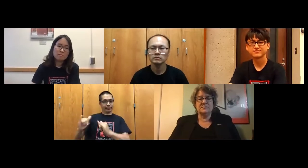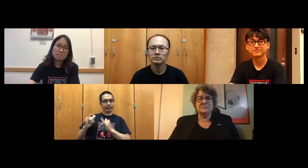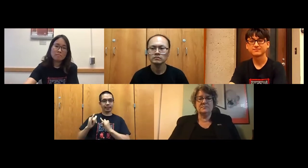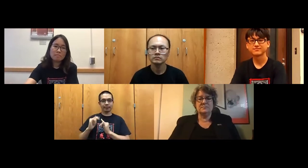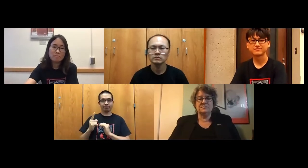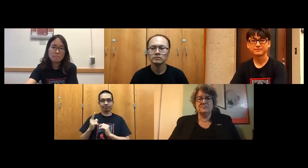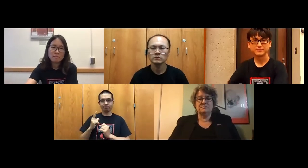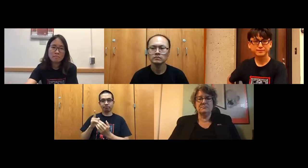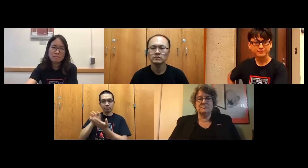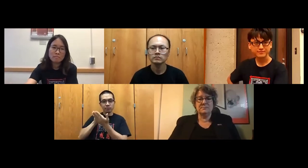about